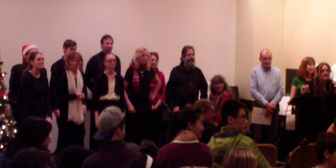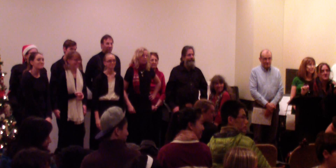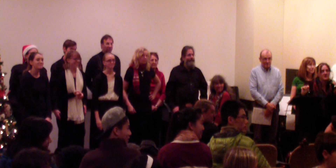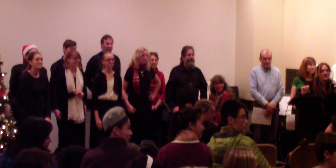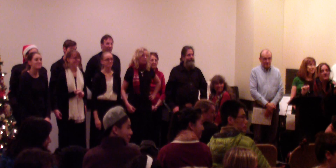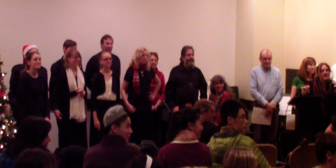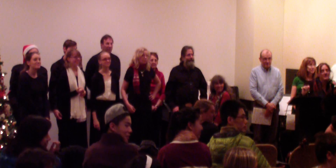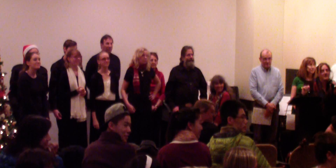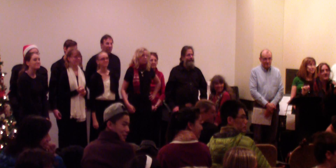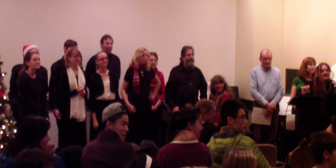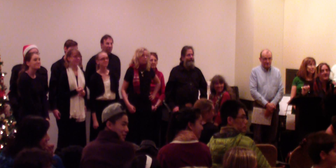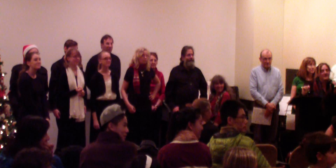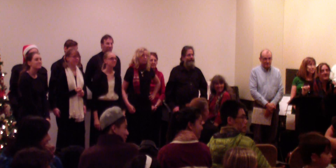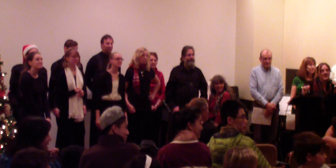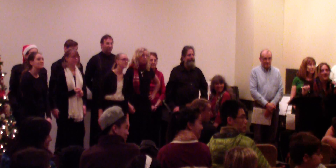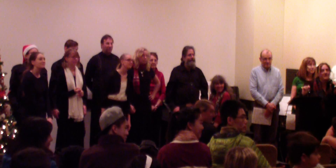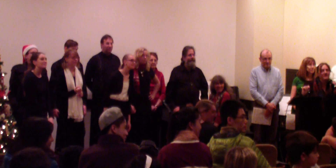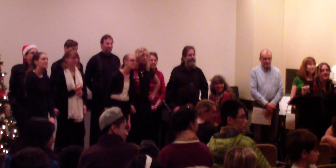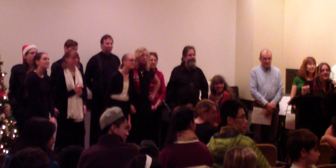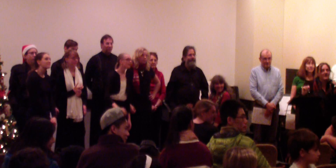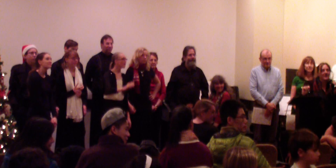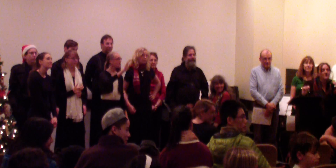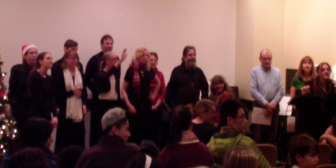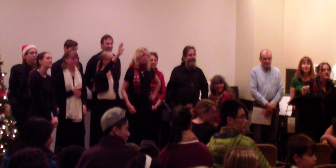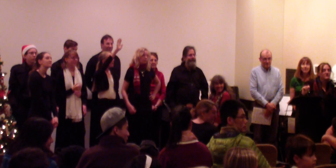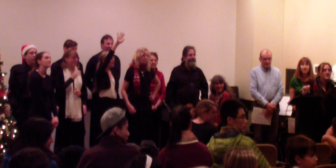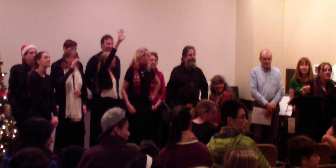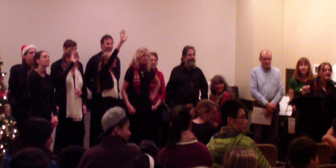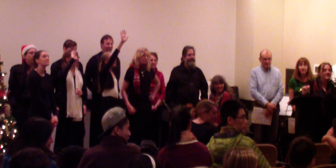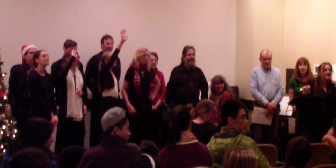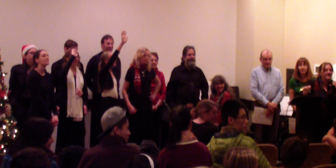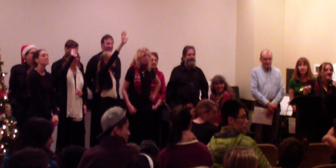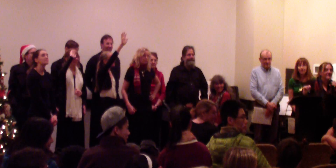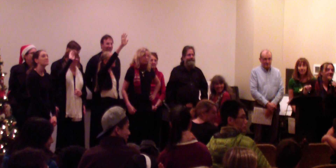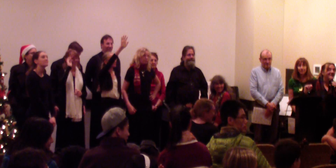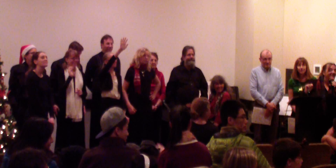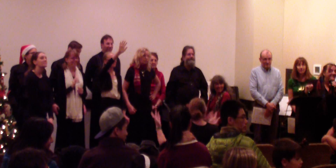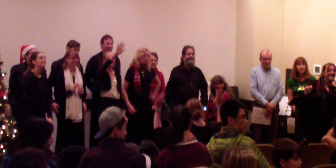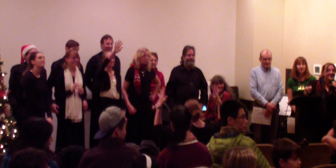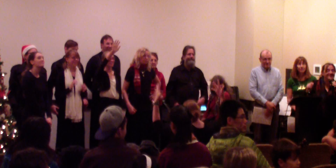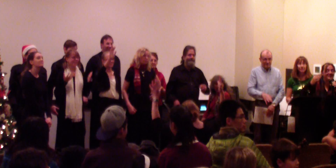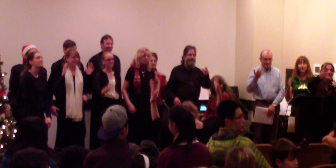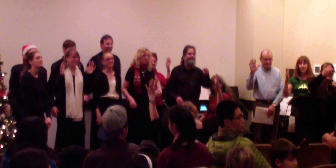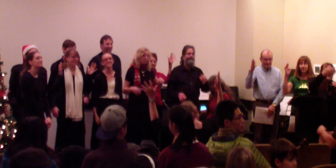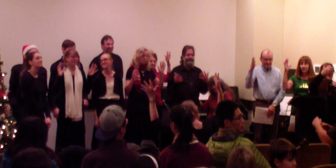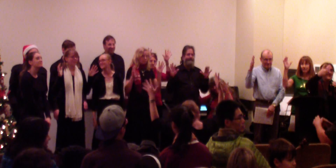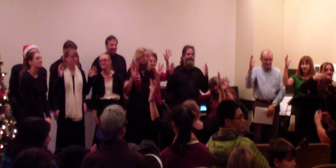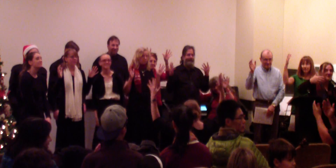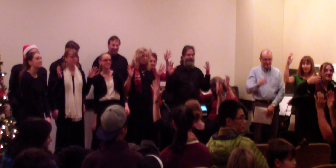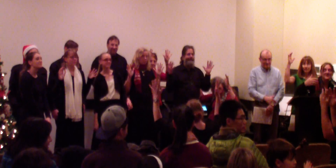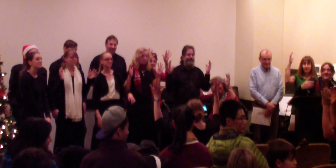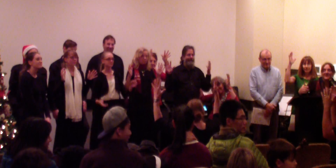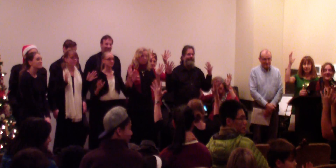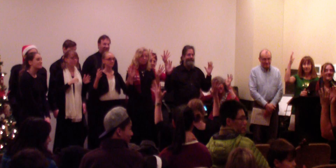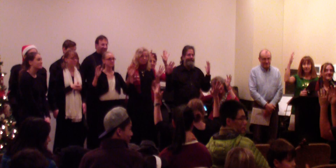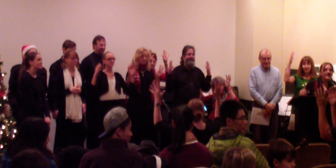Do you know? No? Okay, who knows? Sure. Yes, excellent. Come up and show them. Come here. Yeah.